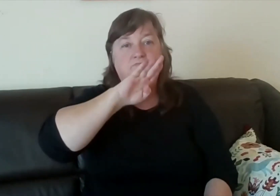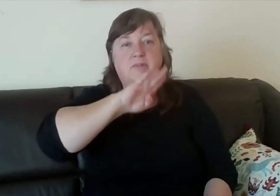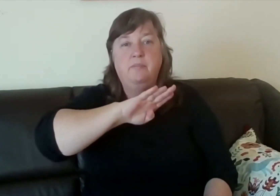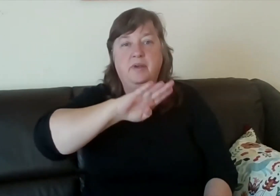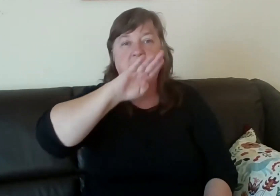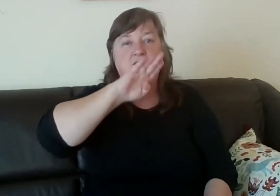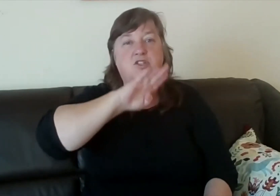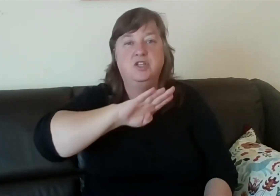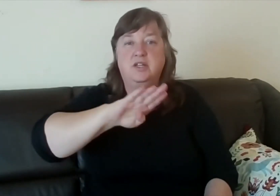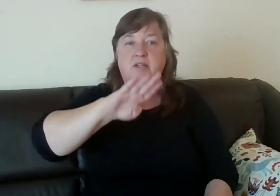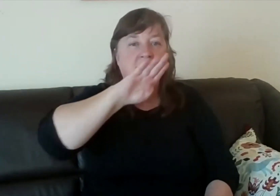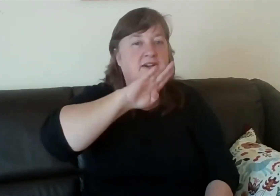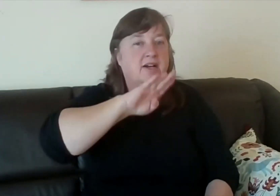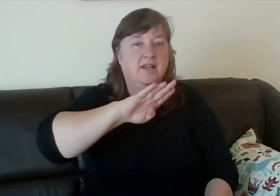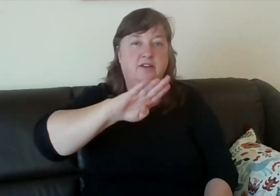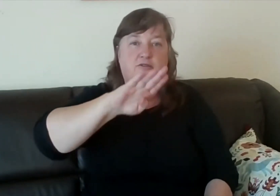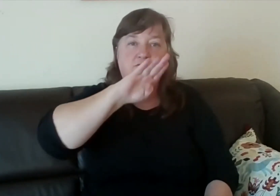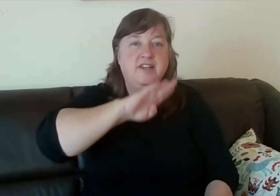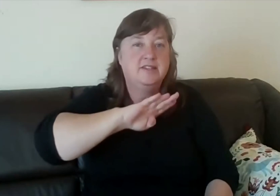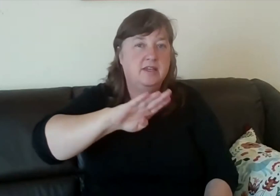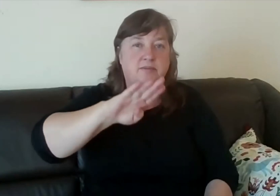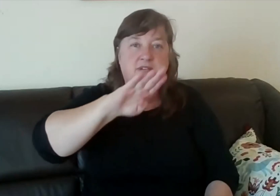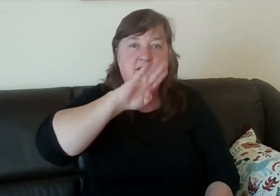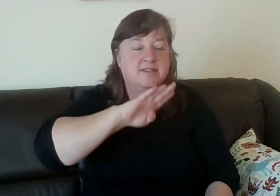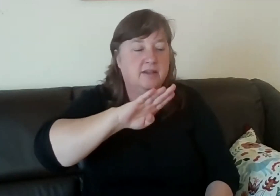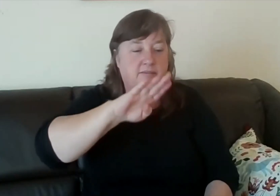Up against your chin. Kind of like your face keeps hitting something.